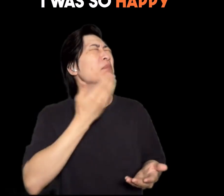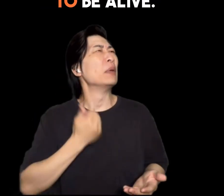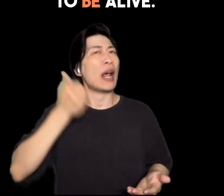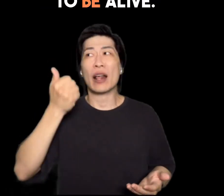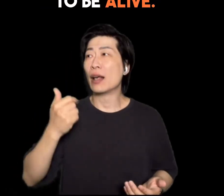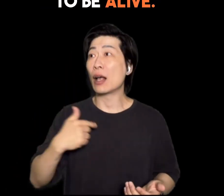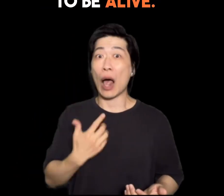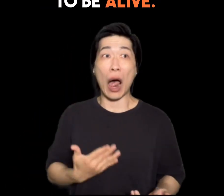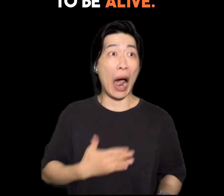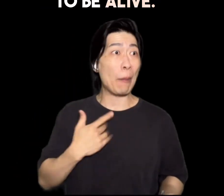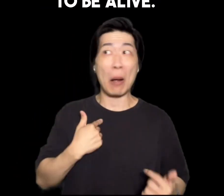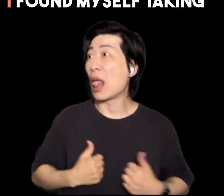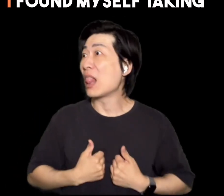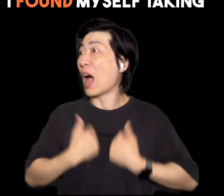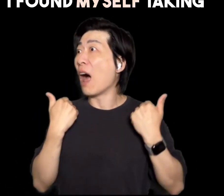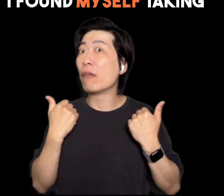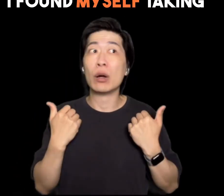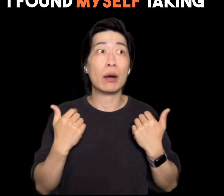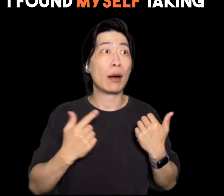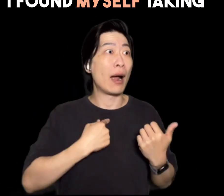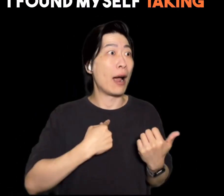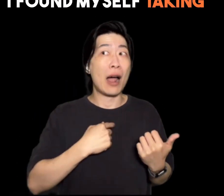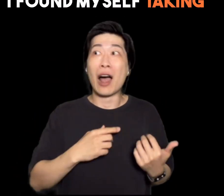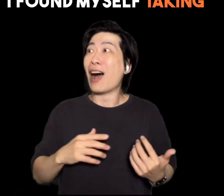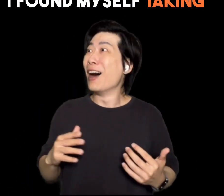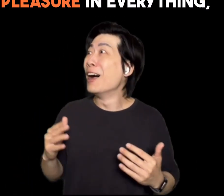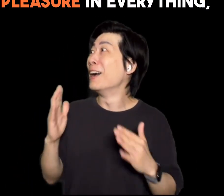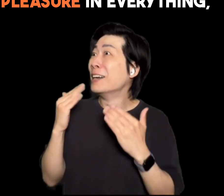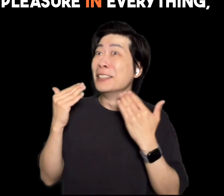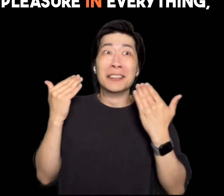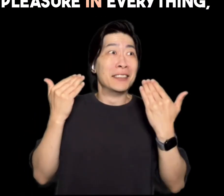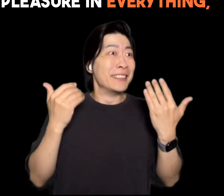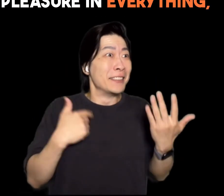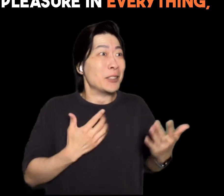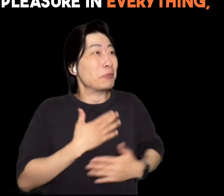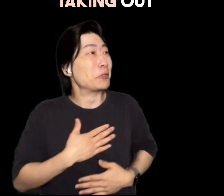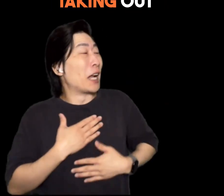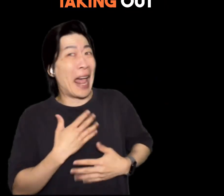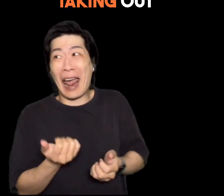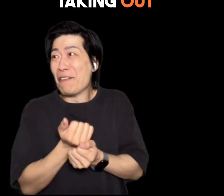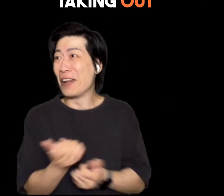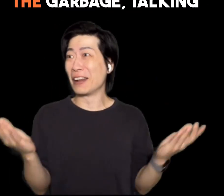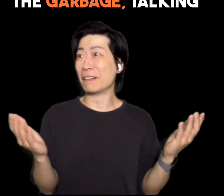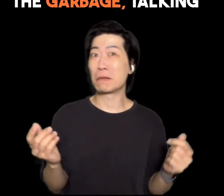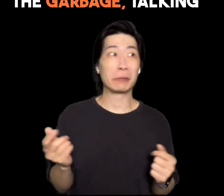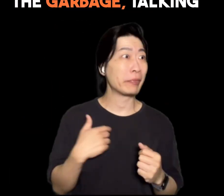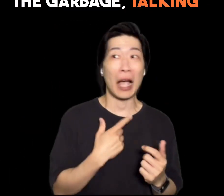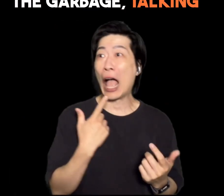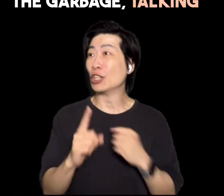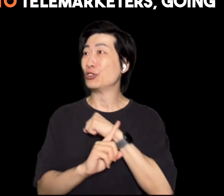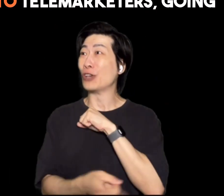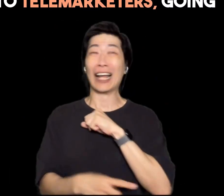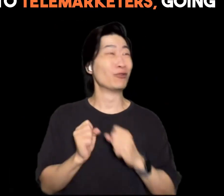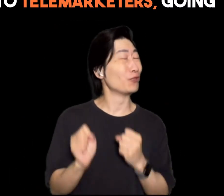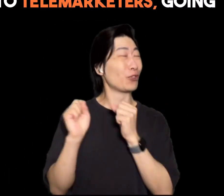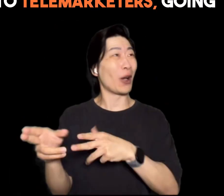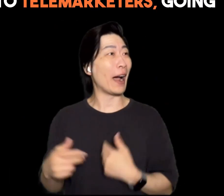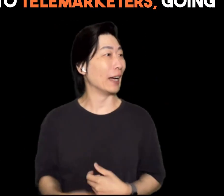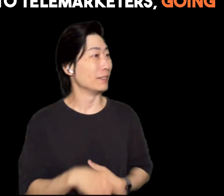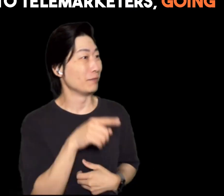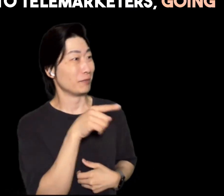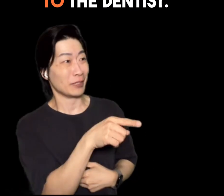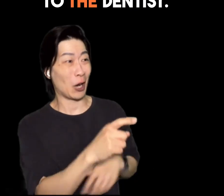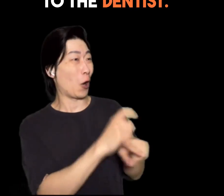so happy to be alive. I found myself taking pleasure in everything. Taking out the garbage, talking to